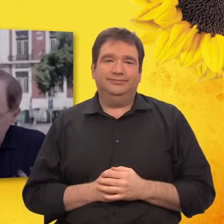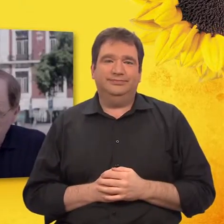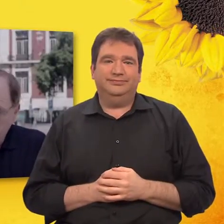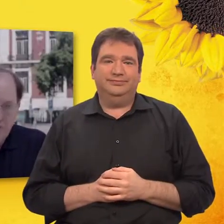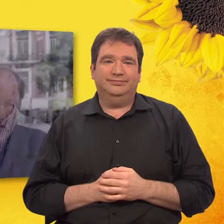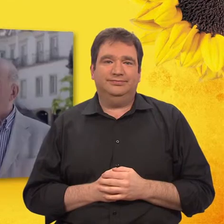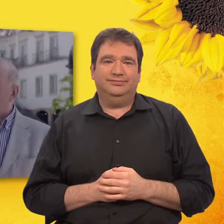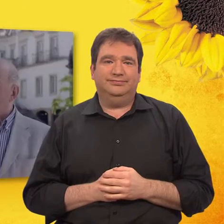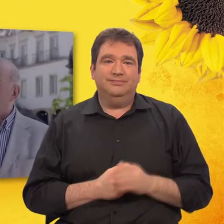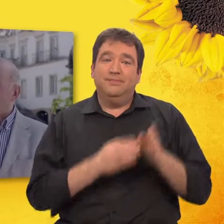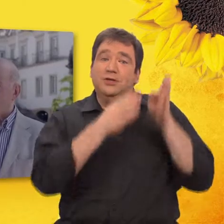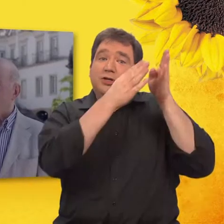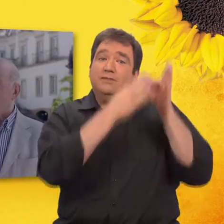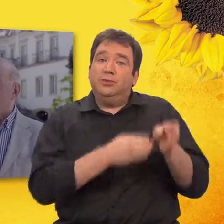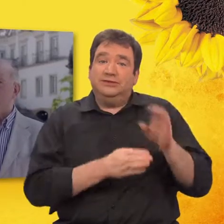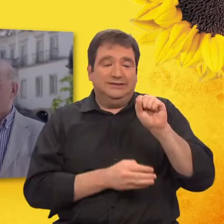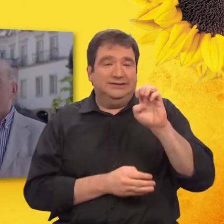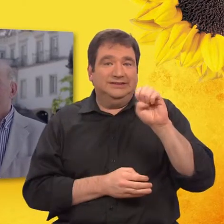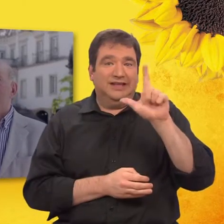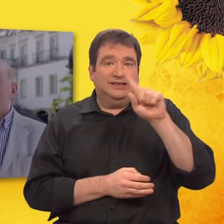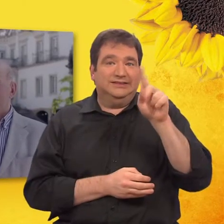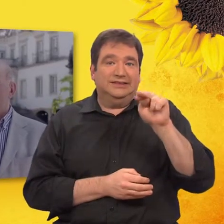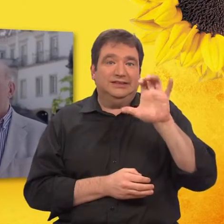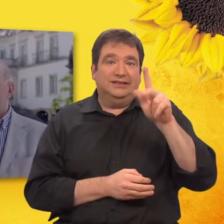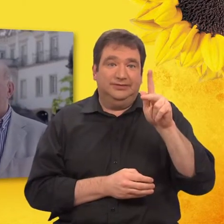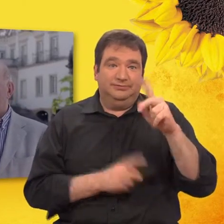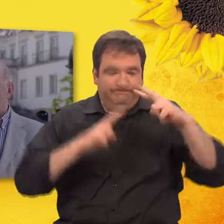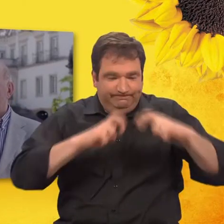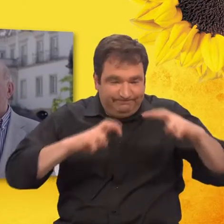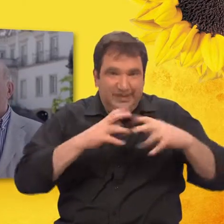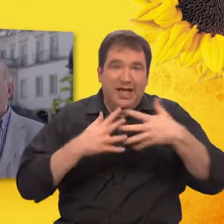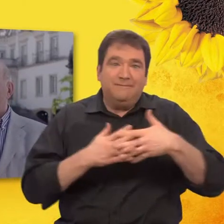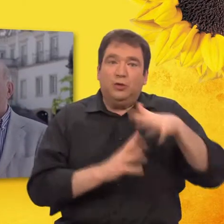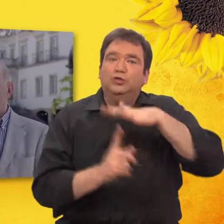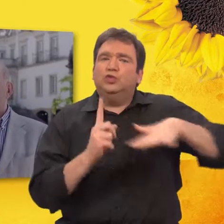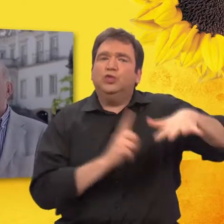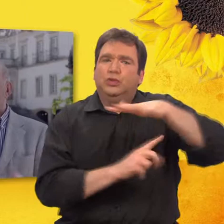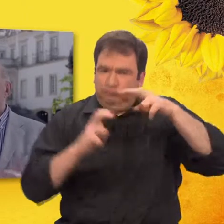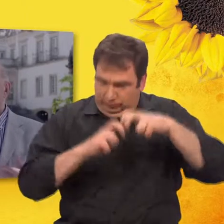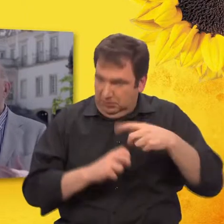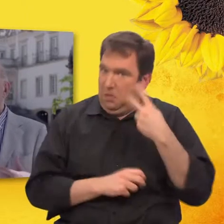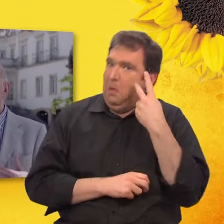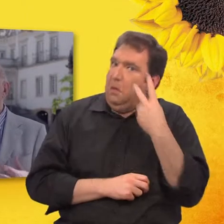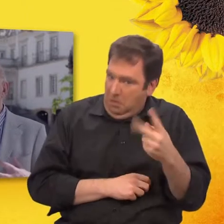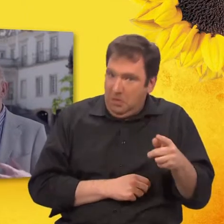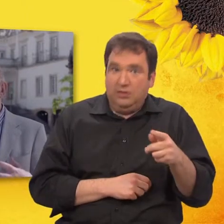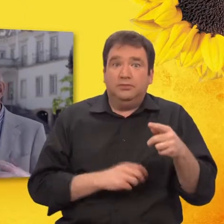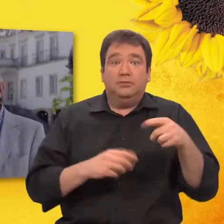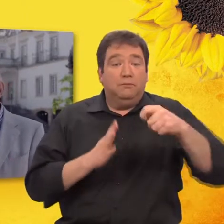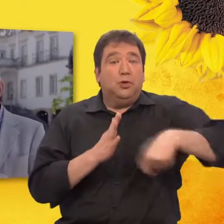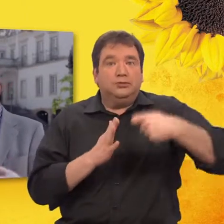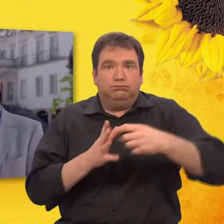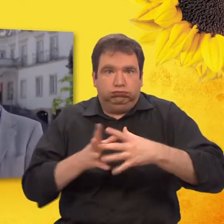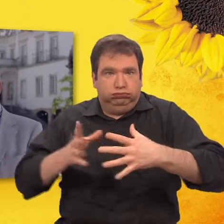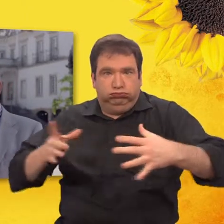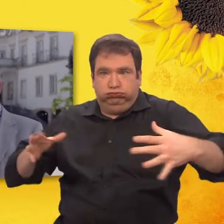the Deep South. Philip Selznick, who's a leading U.S. sociologist, has shown that the project